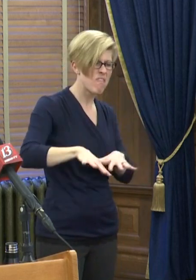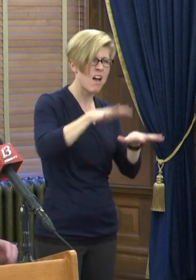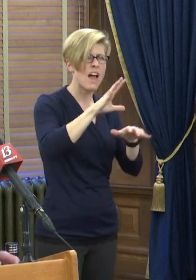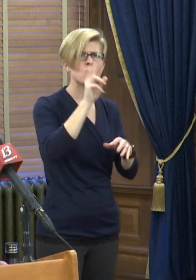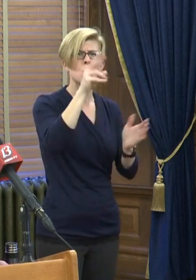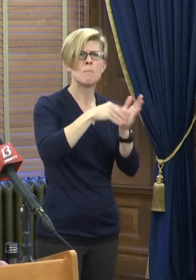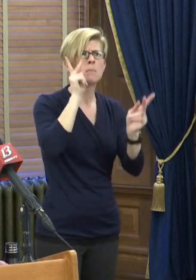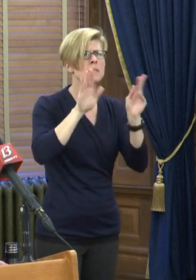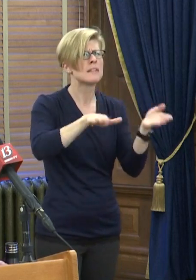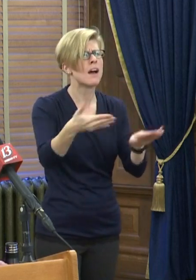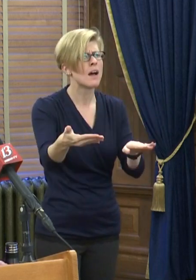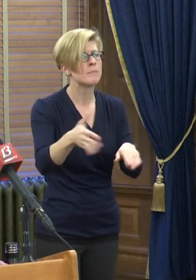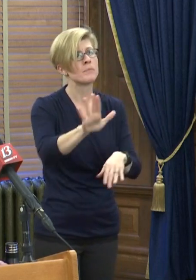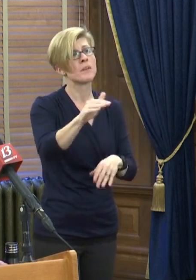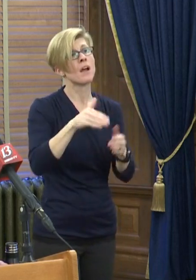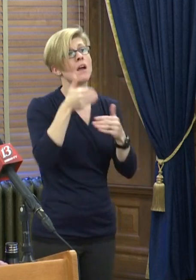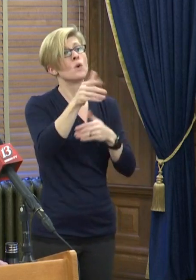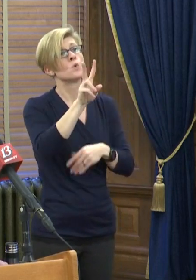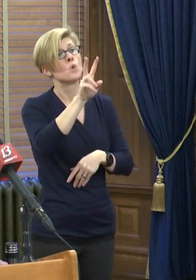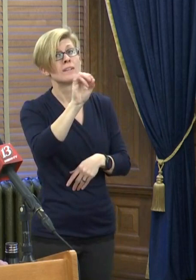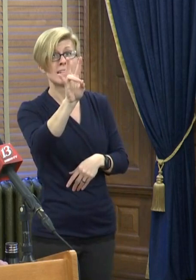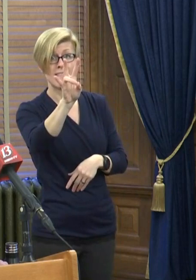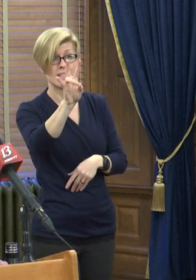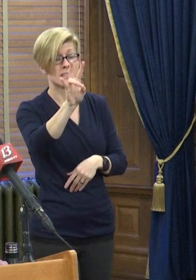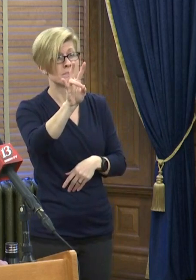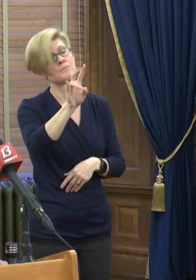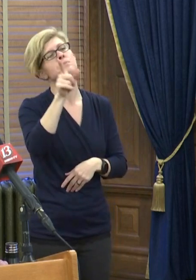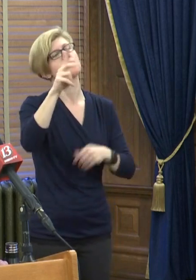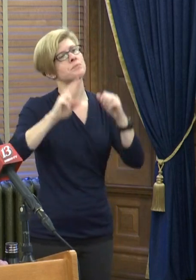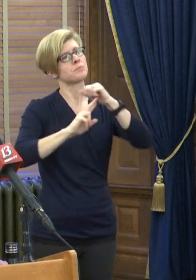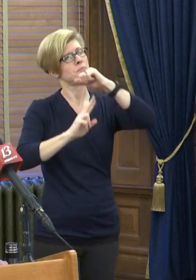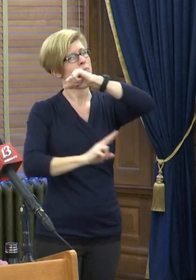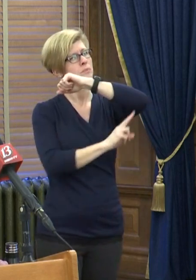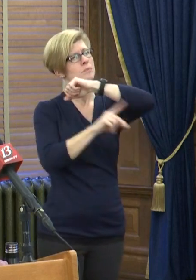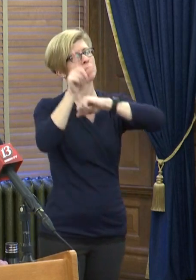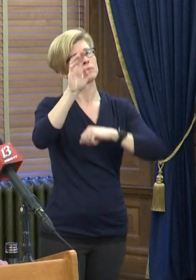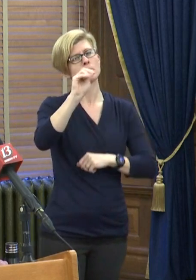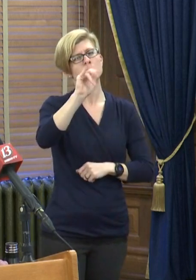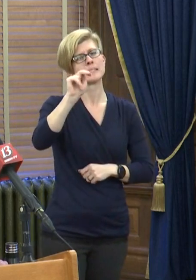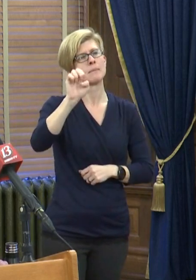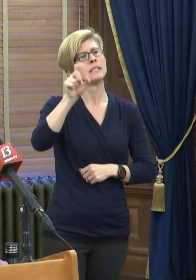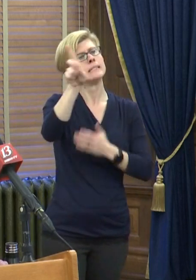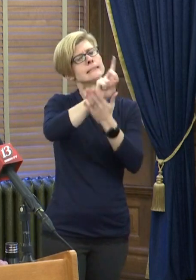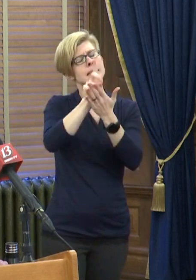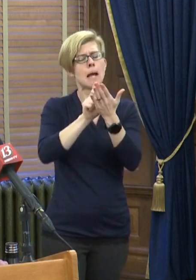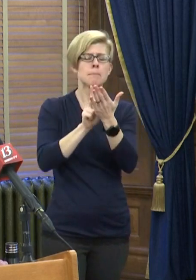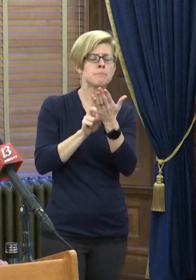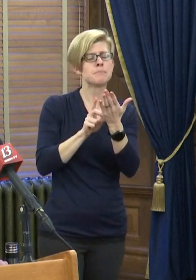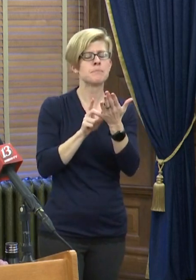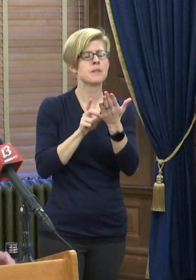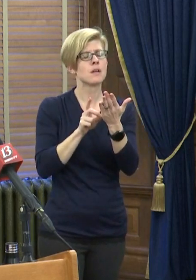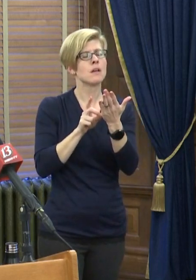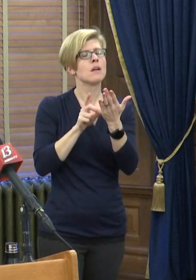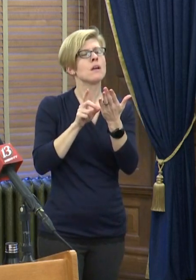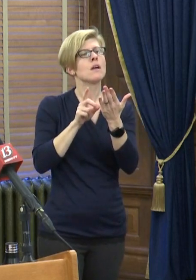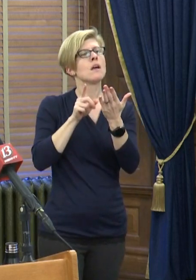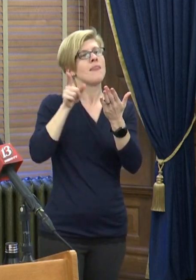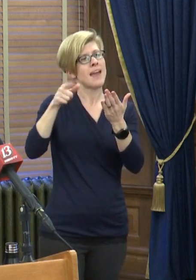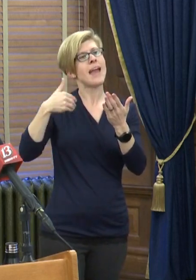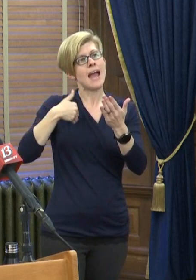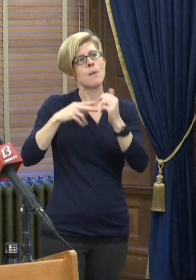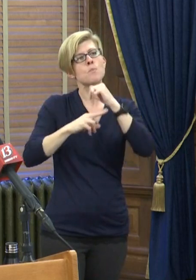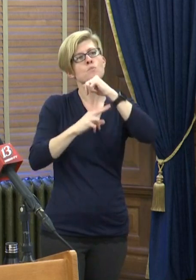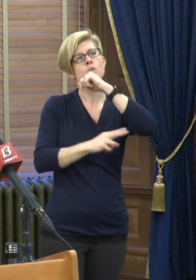In 2007, a design error in a bridge in Minneapolis could have been spotted if bridge improvement